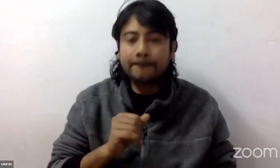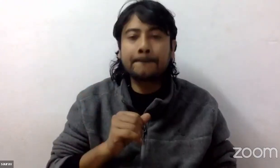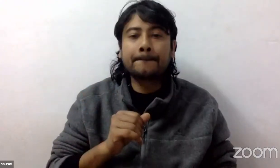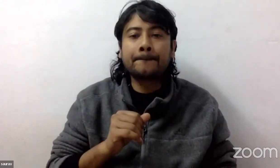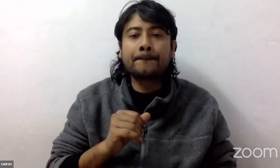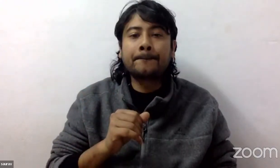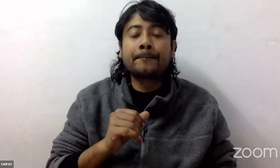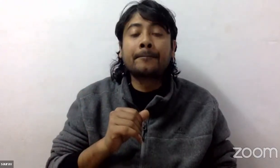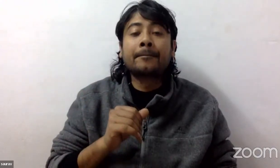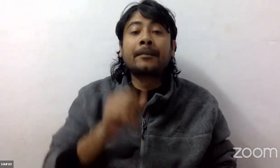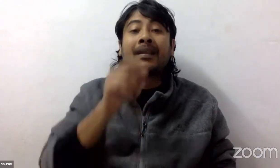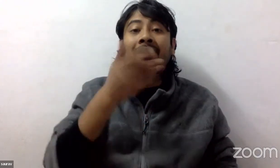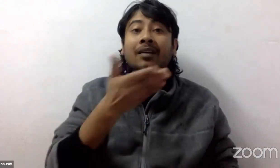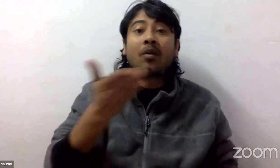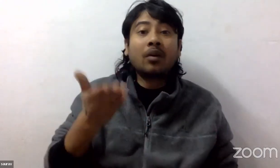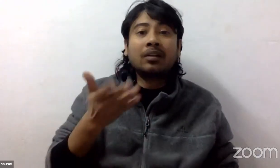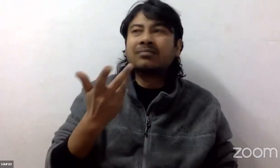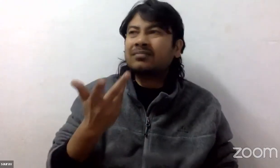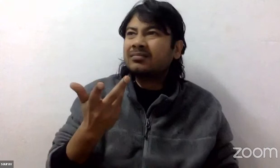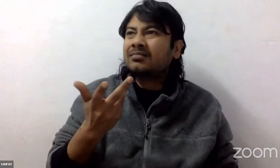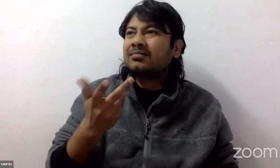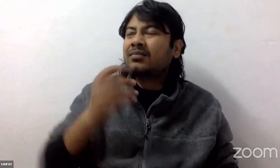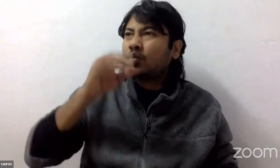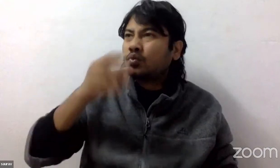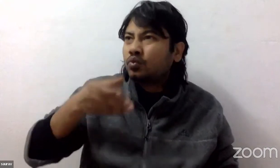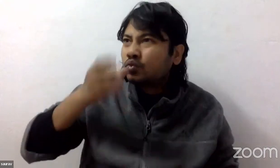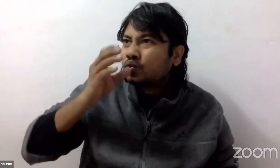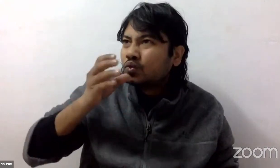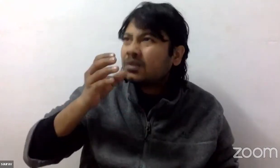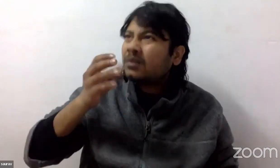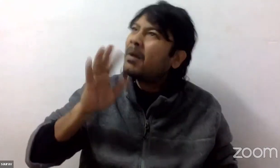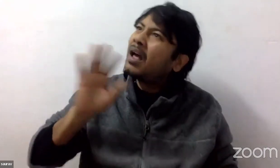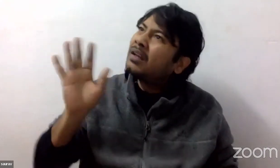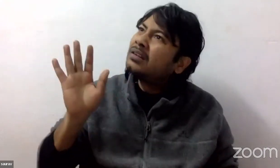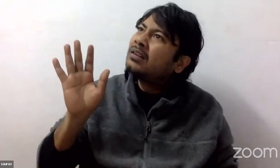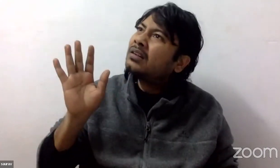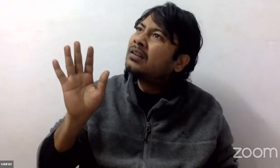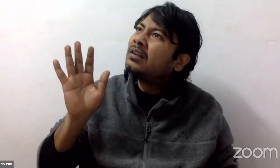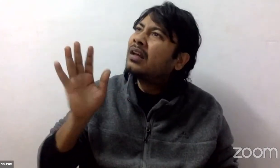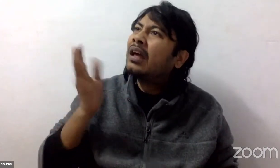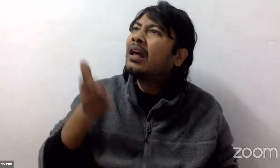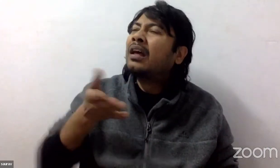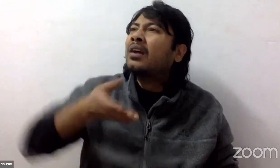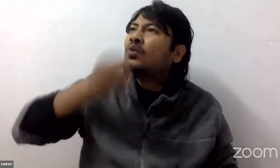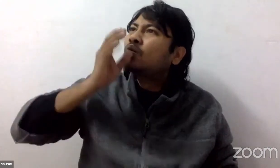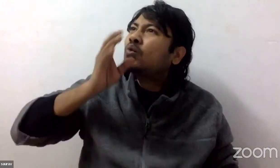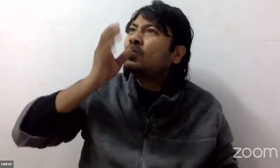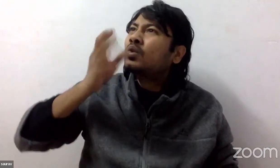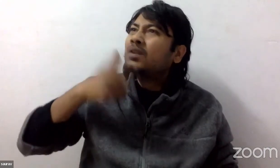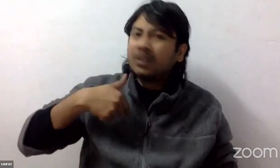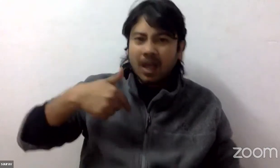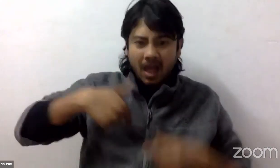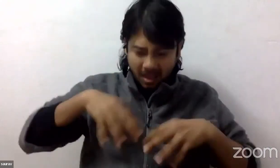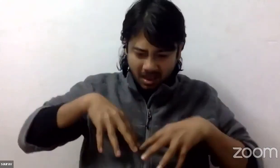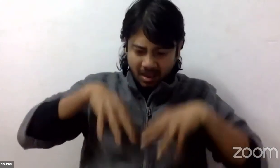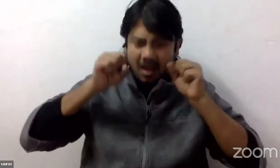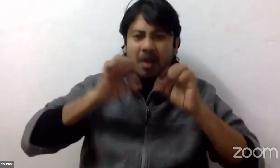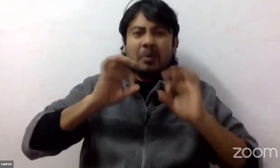all the liquid will come out. So, okay, you go to the next level, you can just consume fruits. All the fruits you